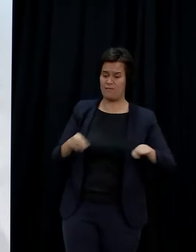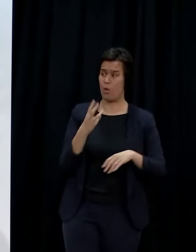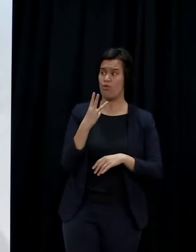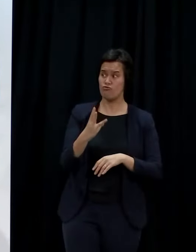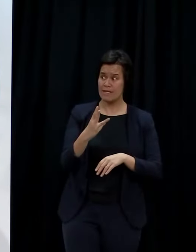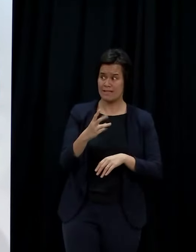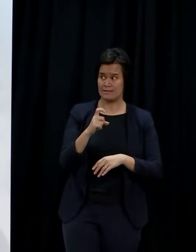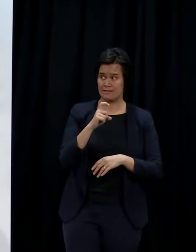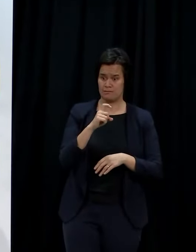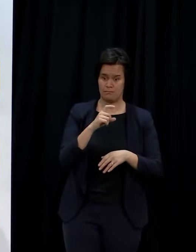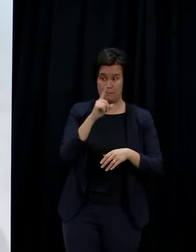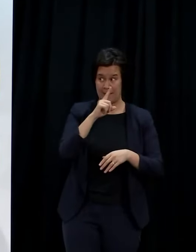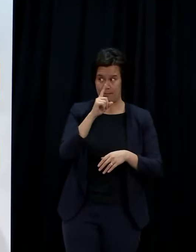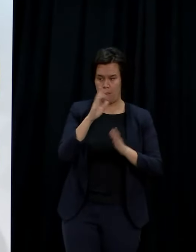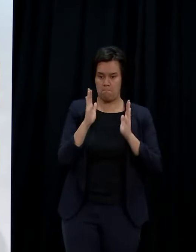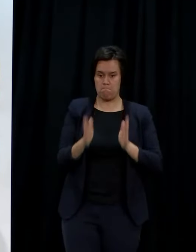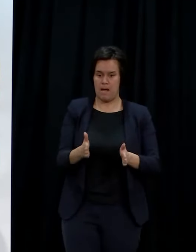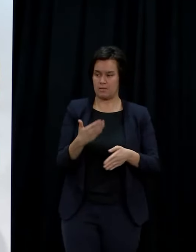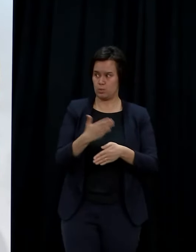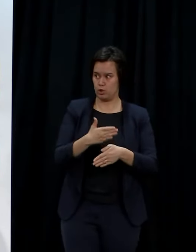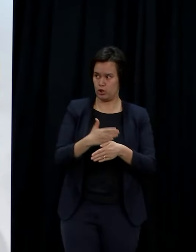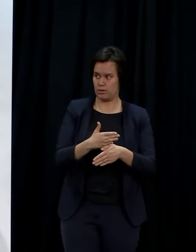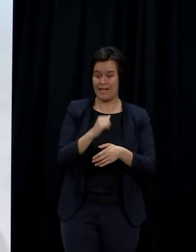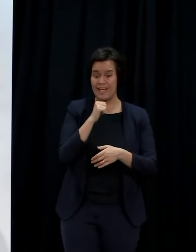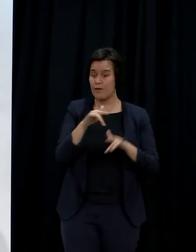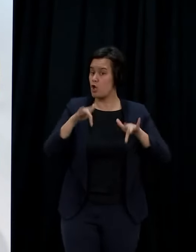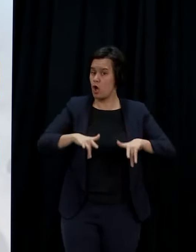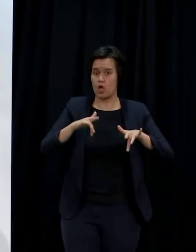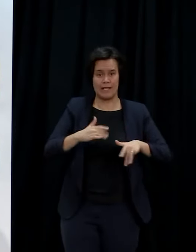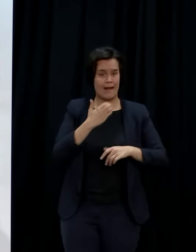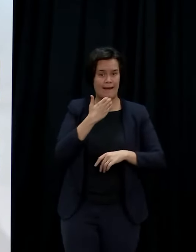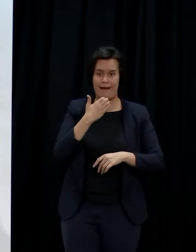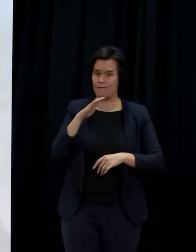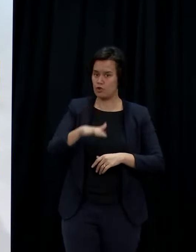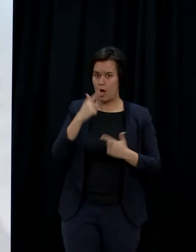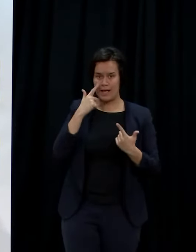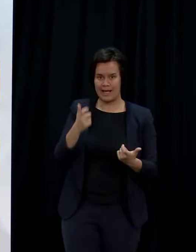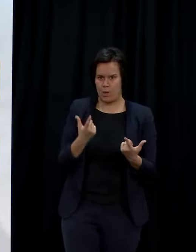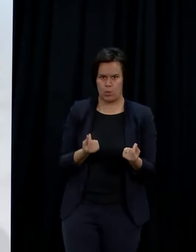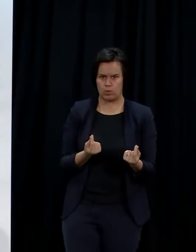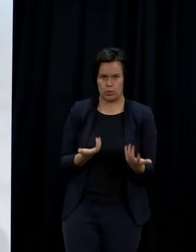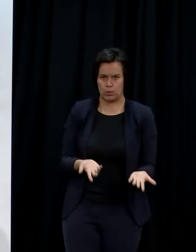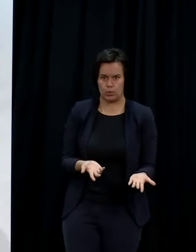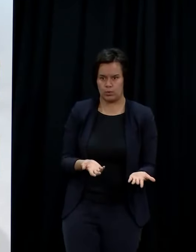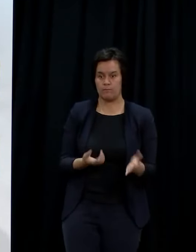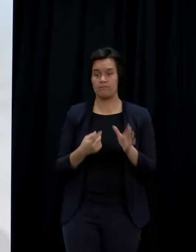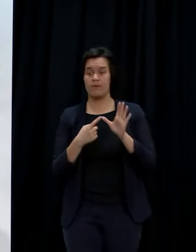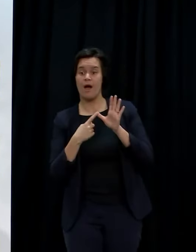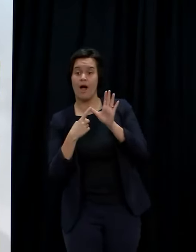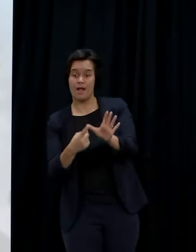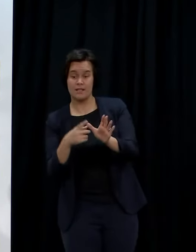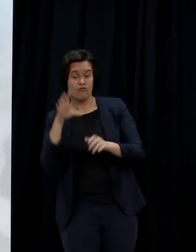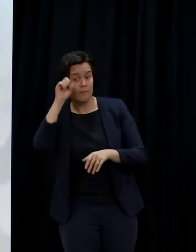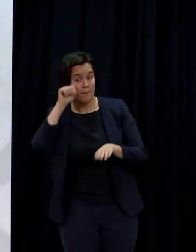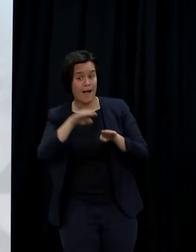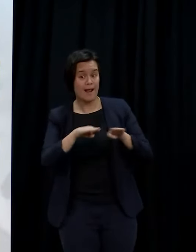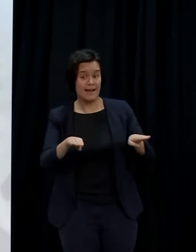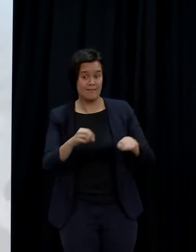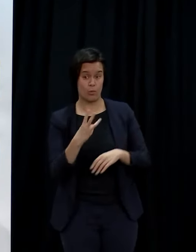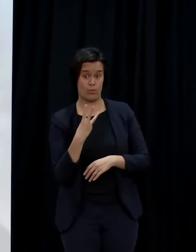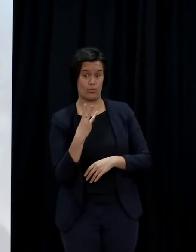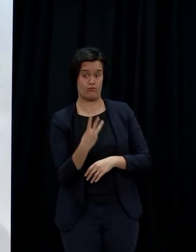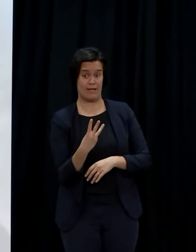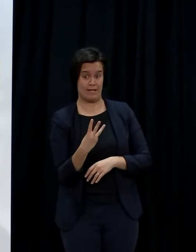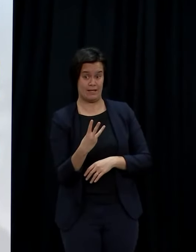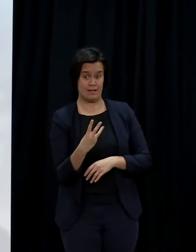to work under level 3 and don't have adequate childcare arrangements. Remember, for level 3, at